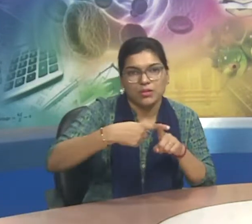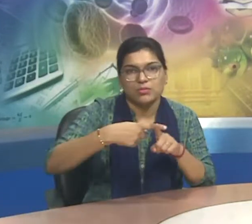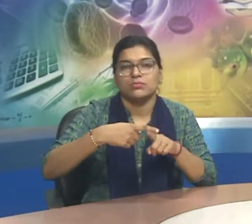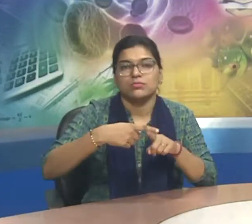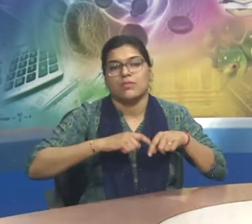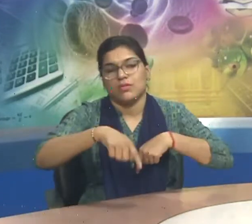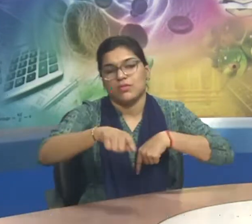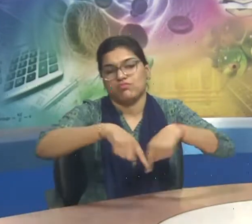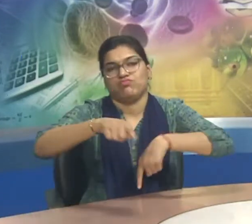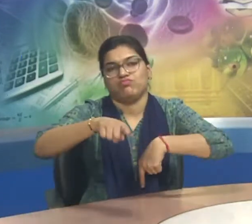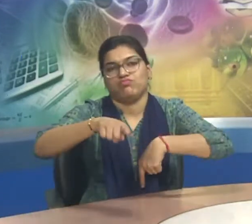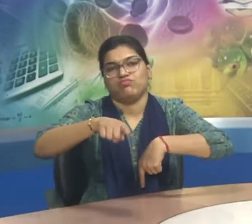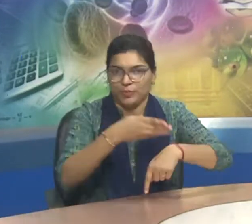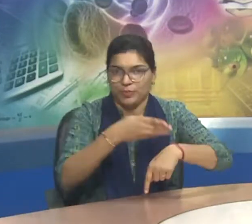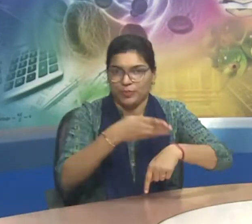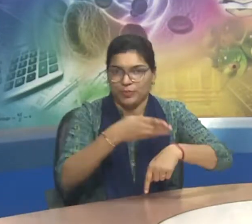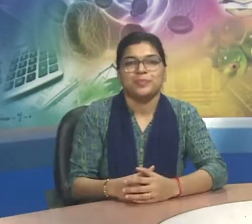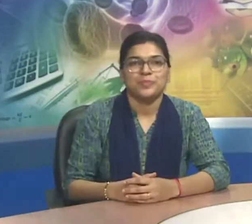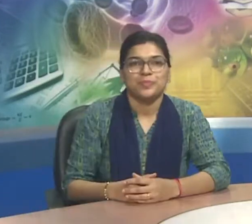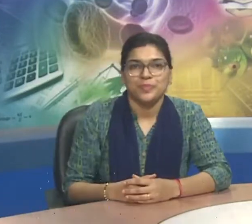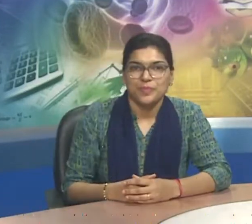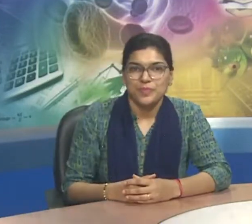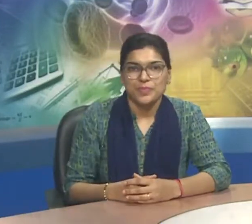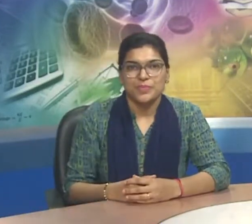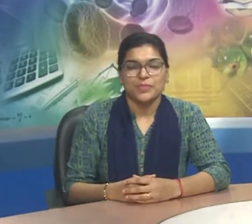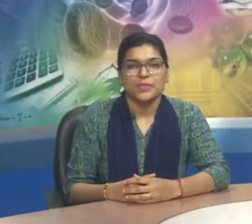So humans used animals for food and transport.